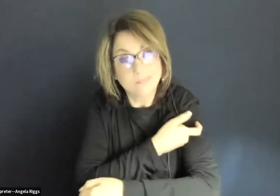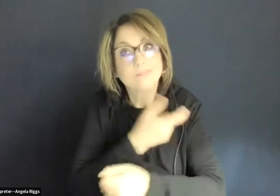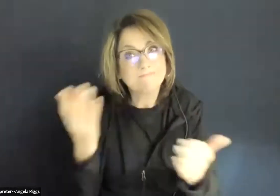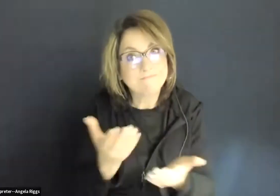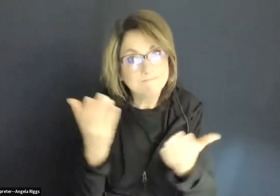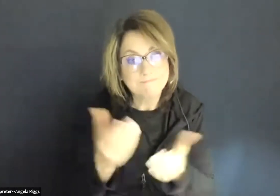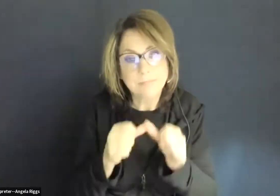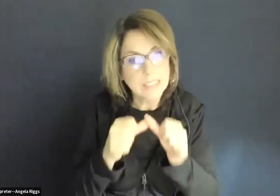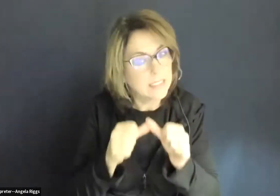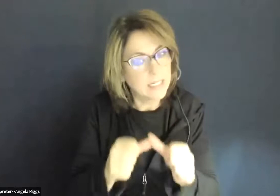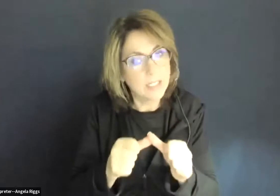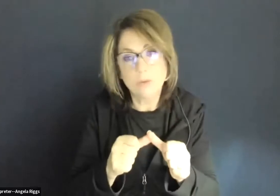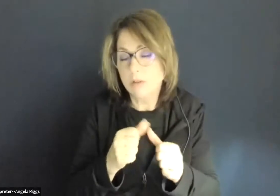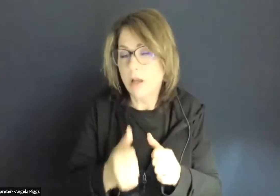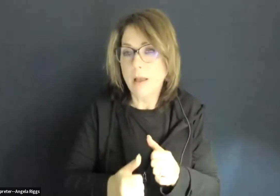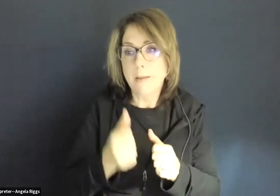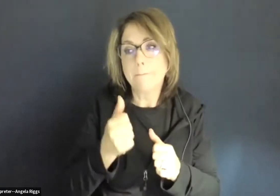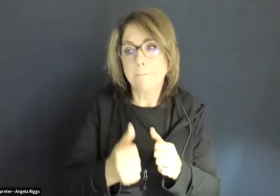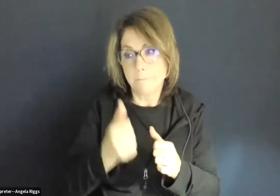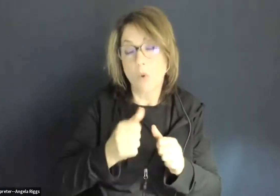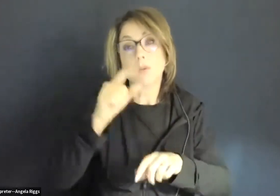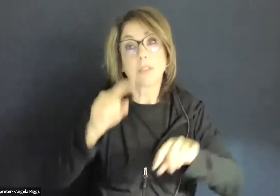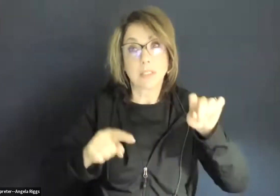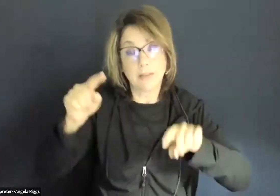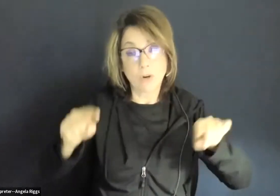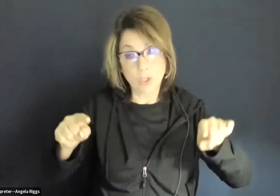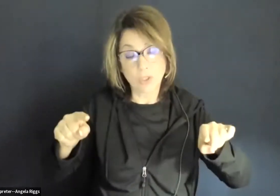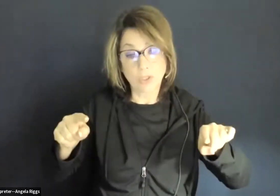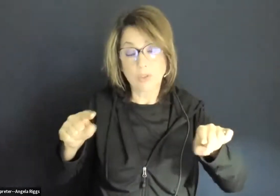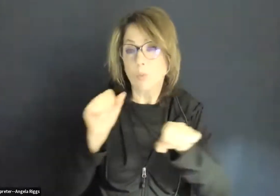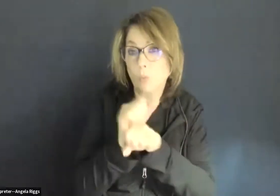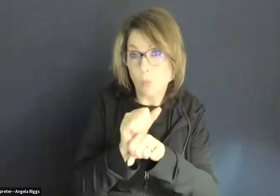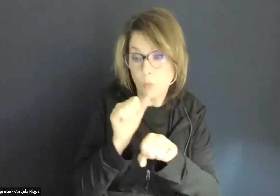and we have the most diverse work